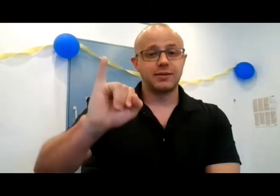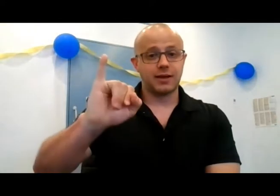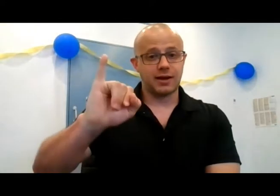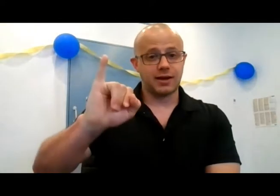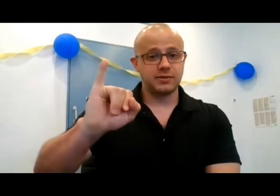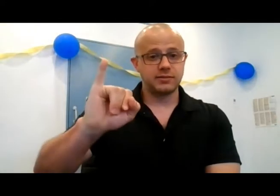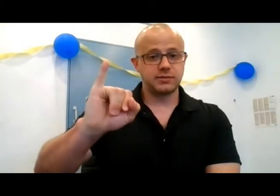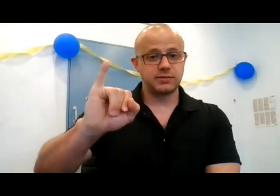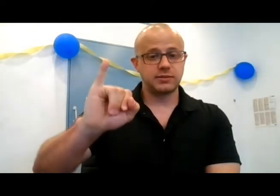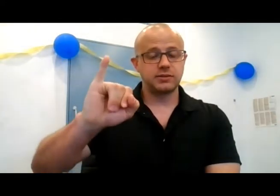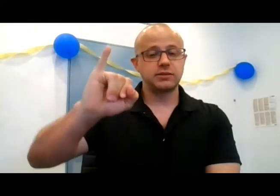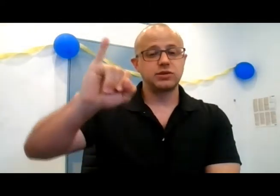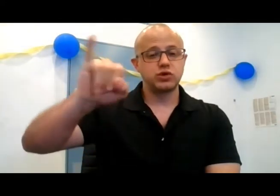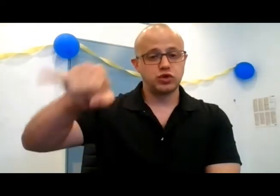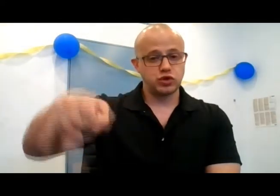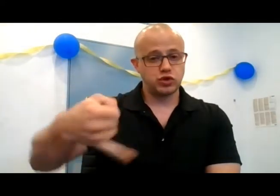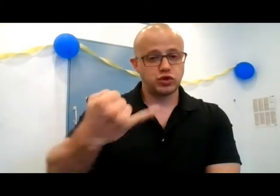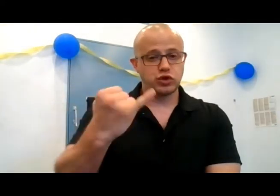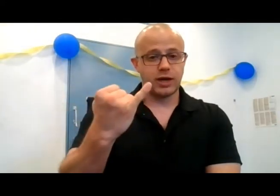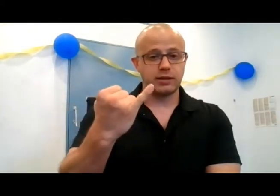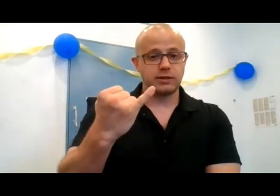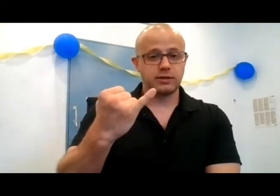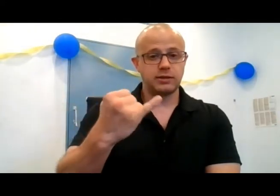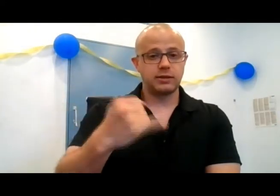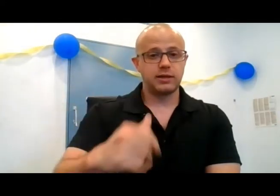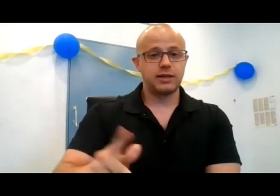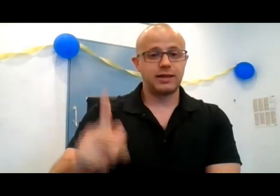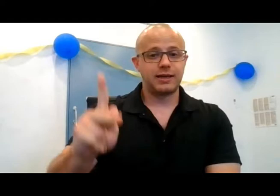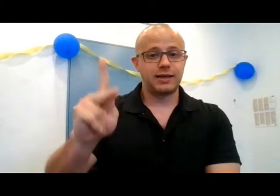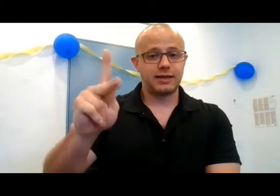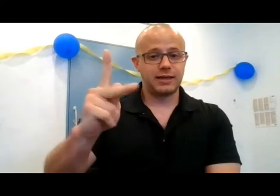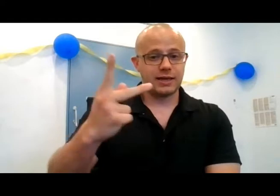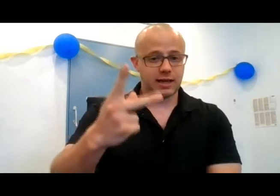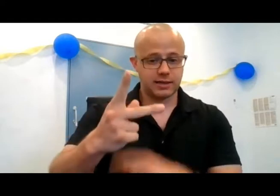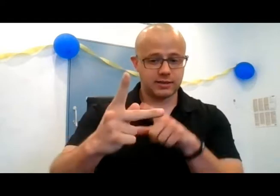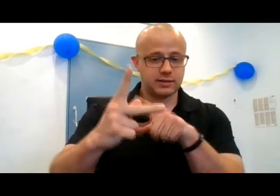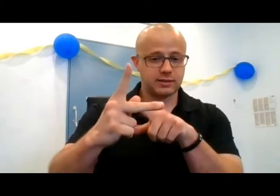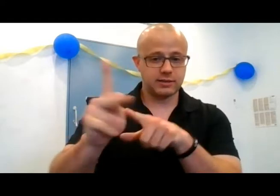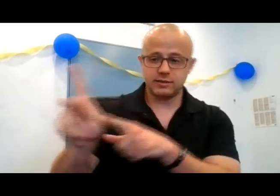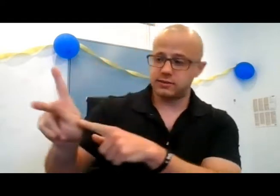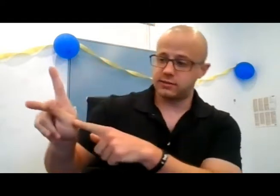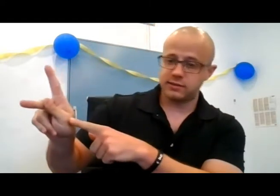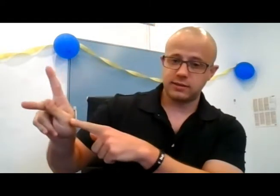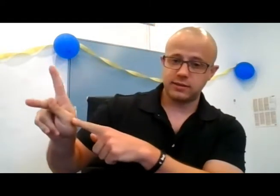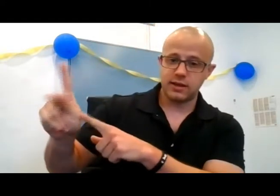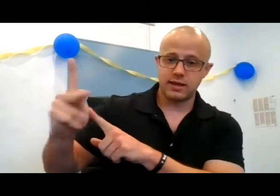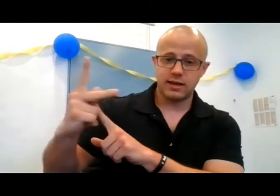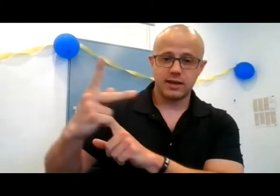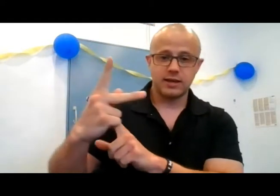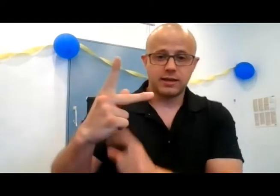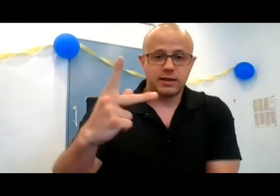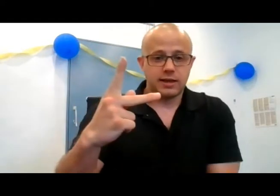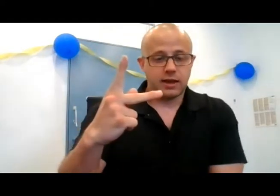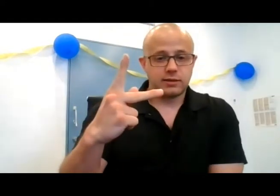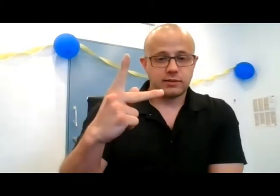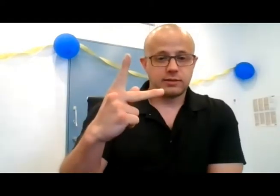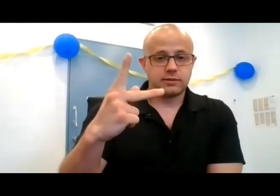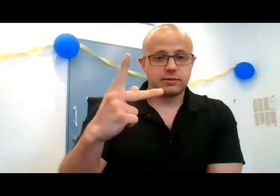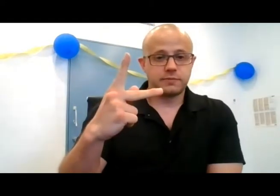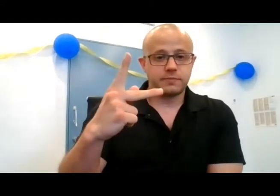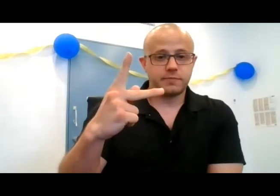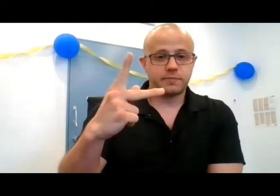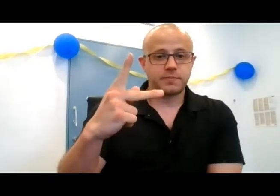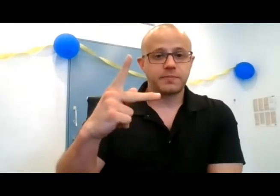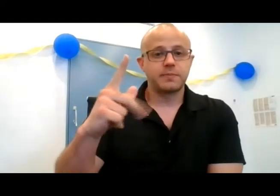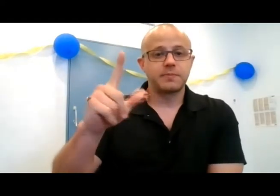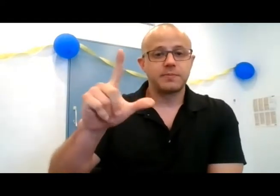gentle when you're signing. I, J, K. Remember the thumb goes in the middle of the